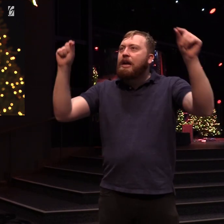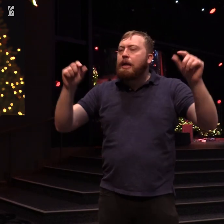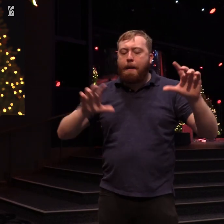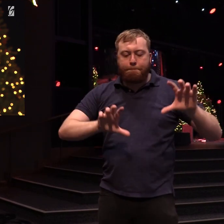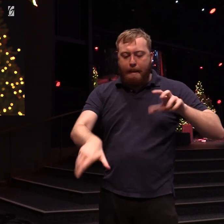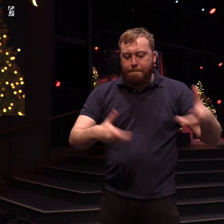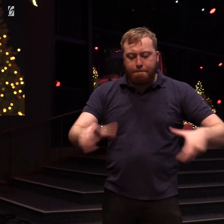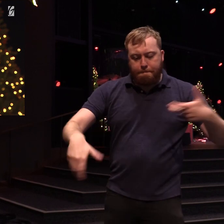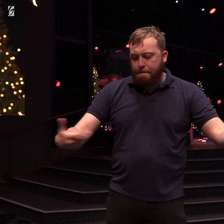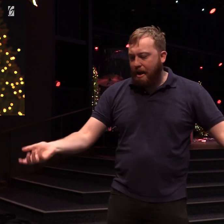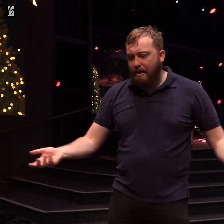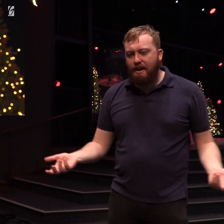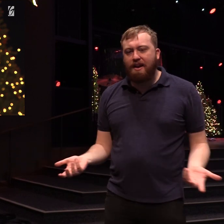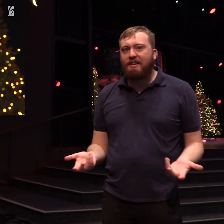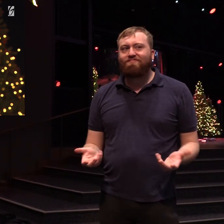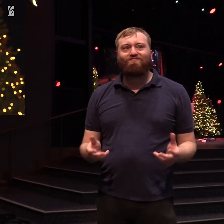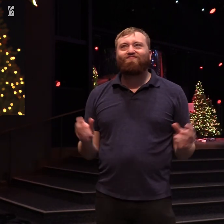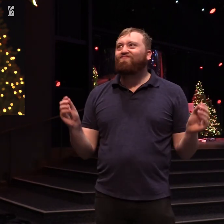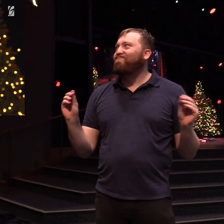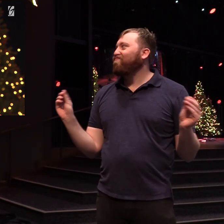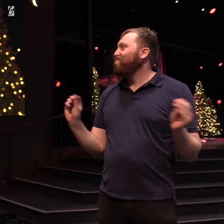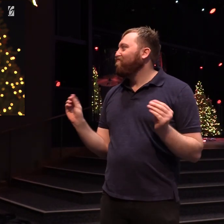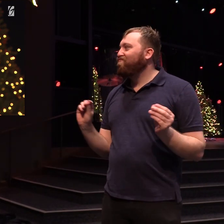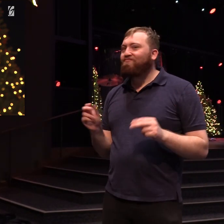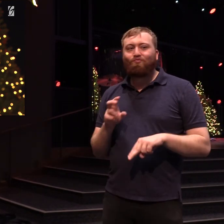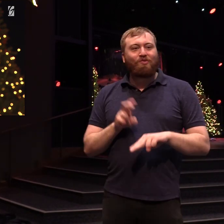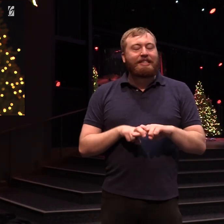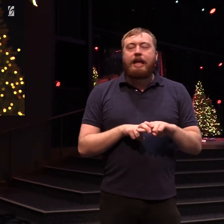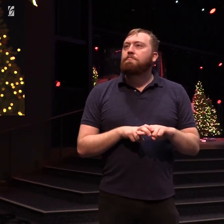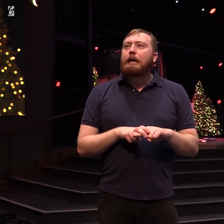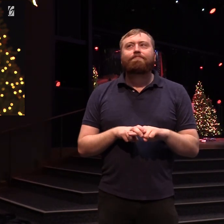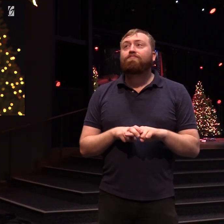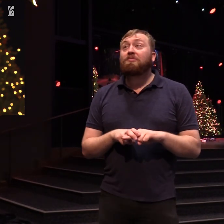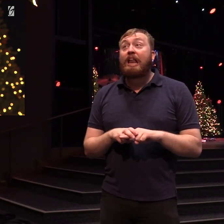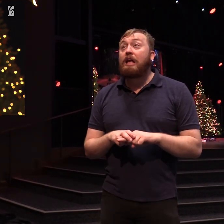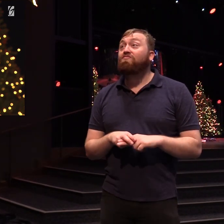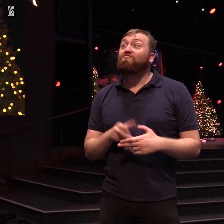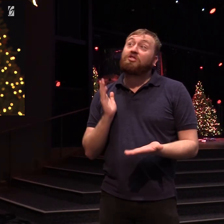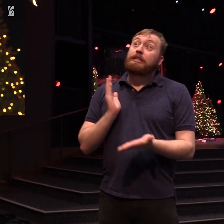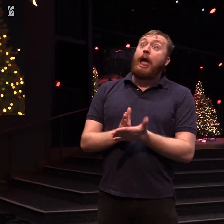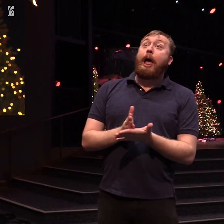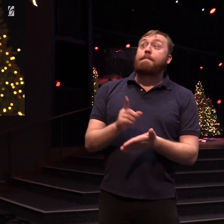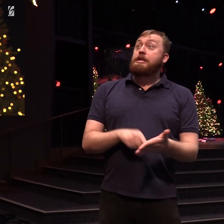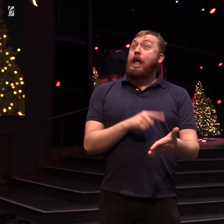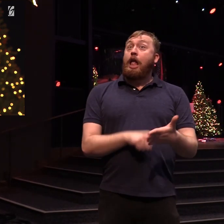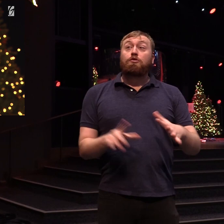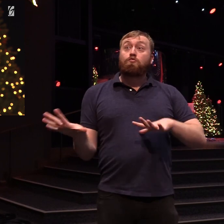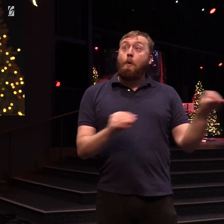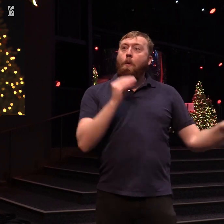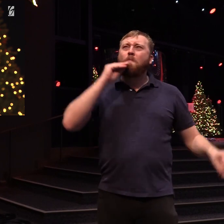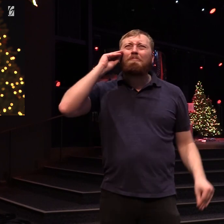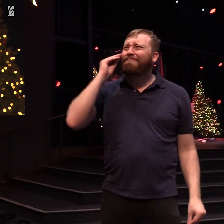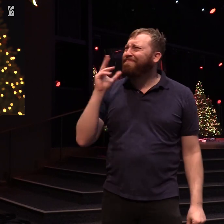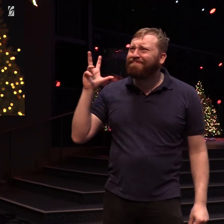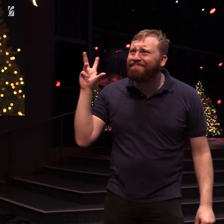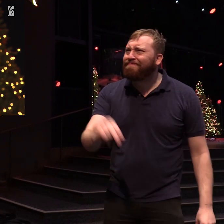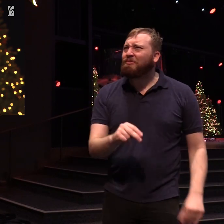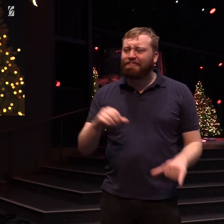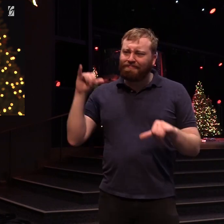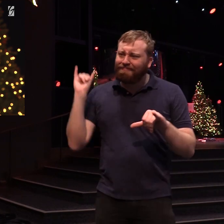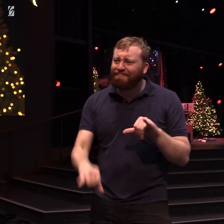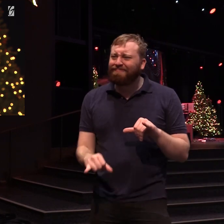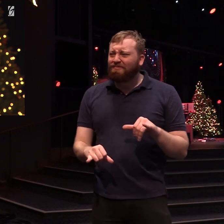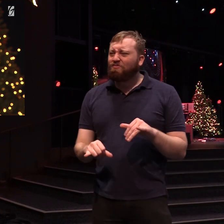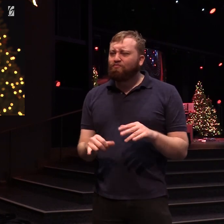They had no place to sit, but that didn't stop them from worshiping. They stood in a circle of their